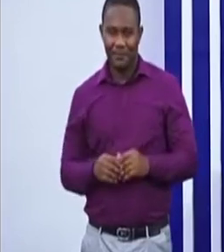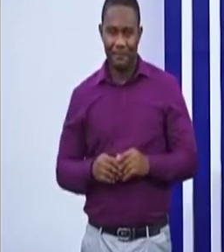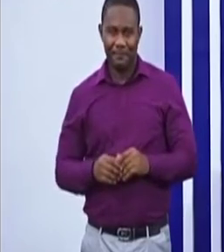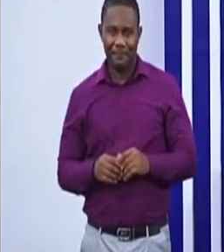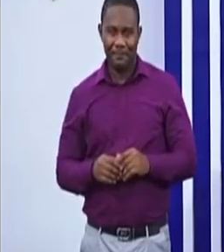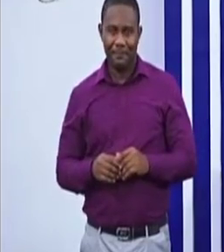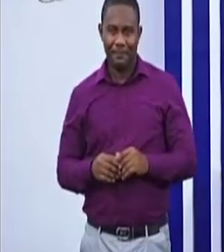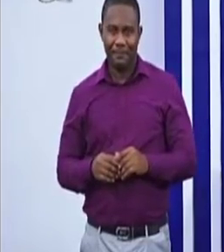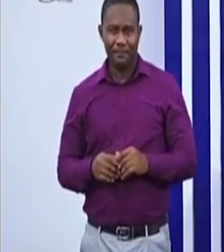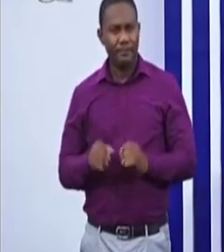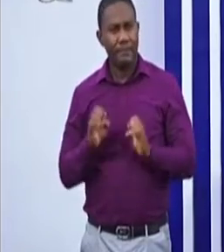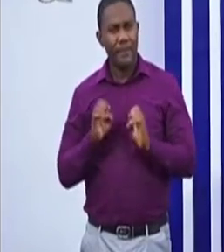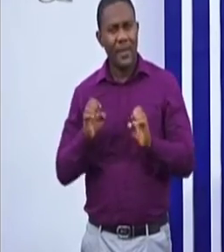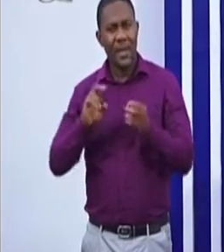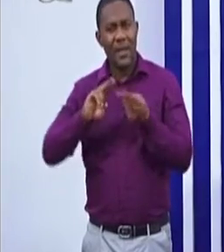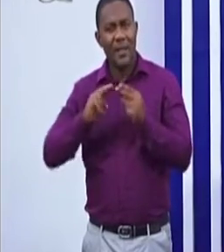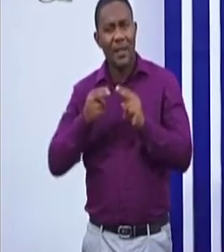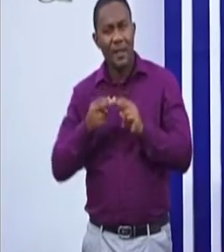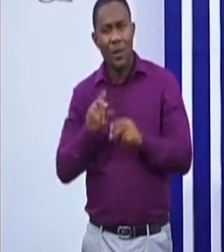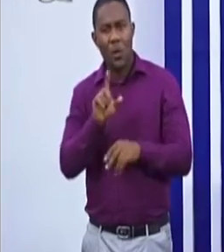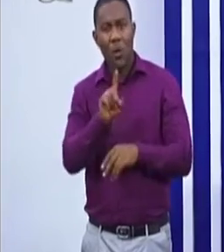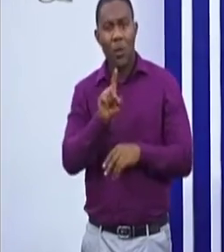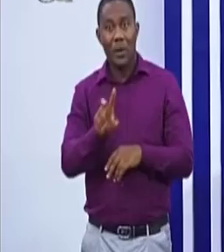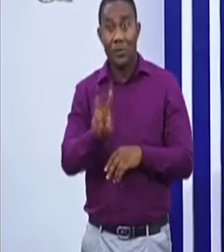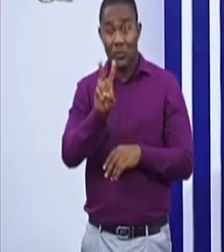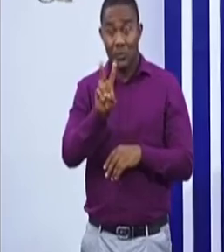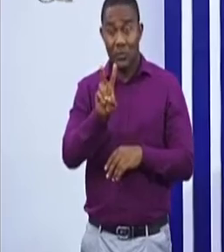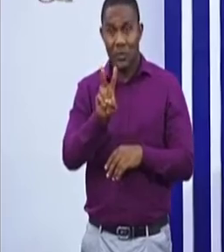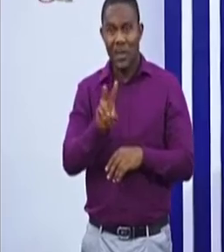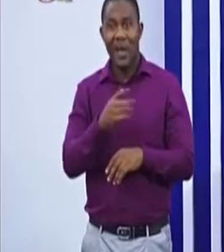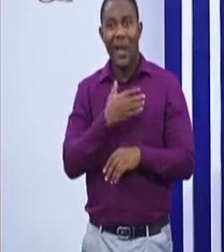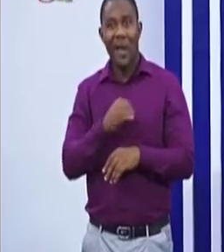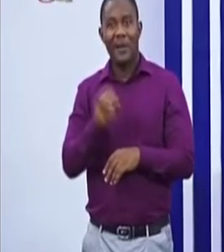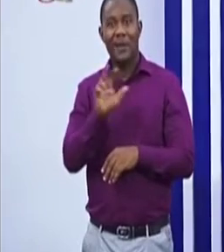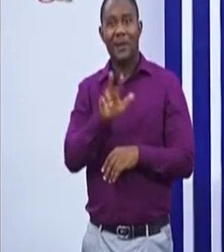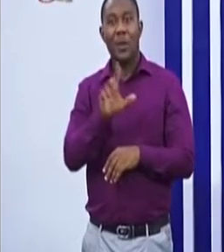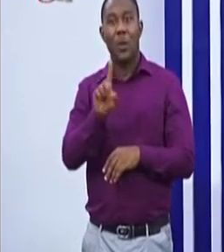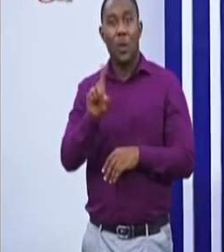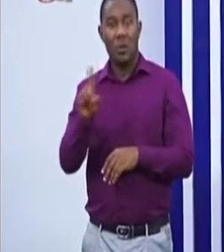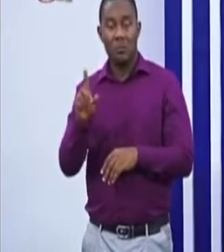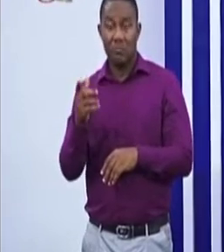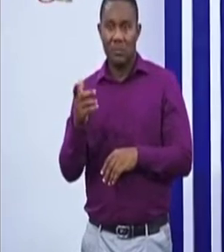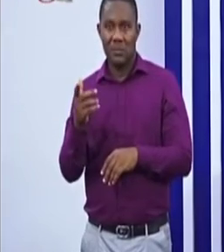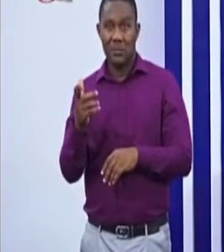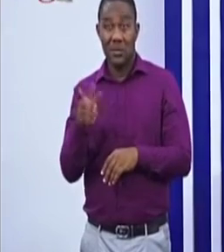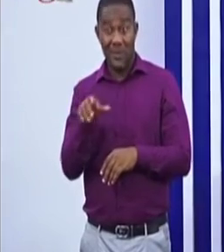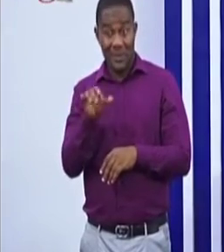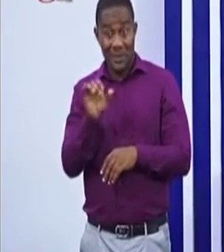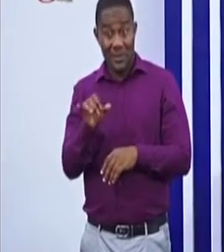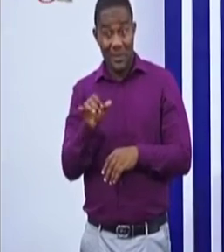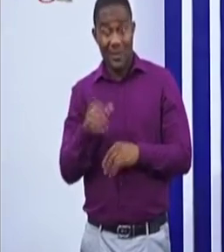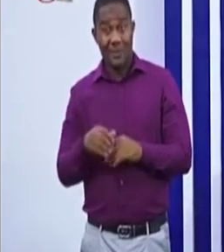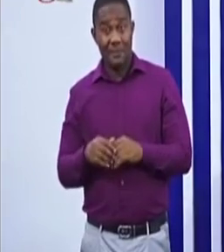na emergency numbers na ye dia ba 112 any 311 any die ewo